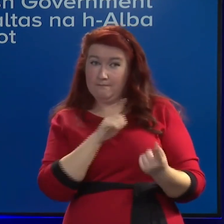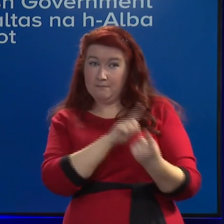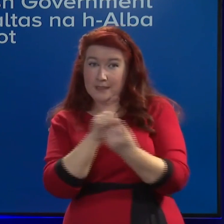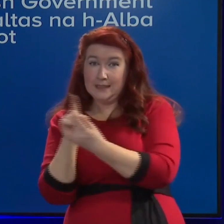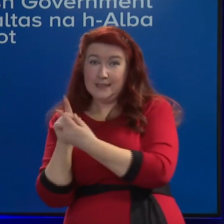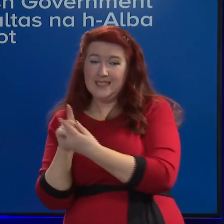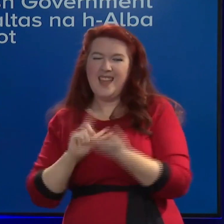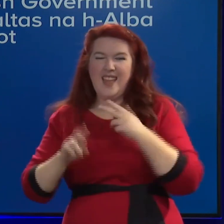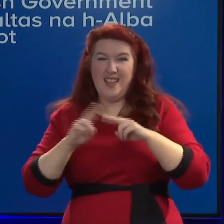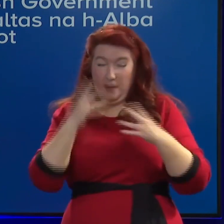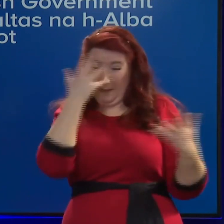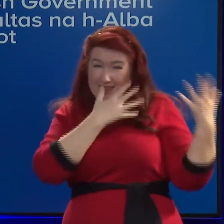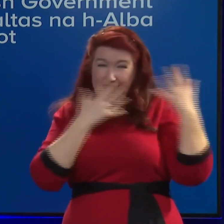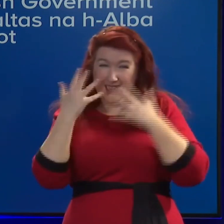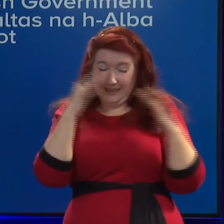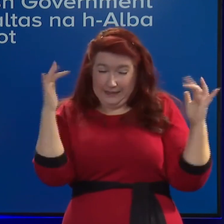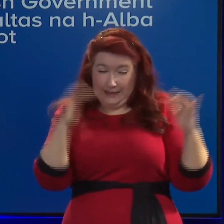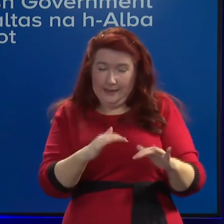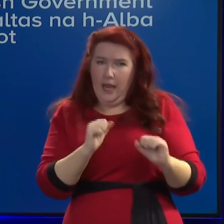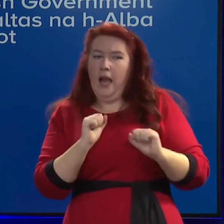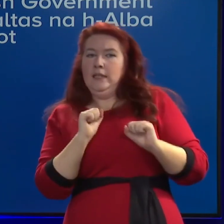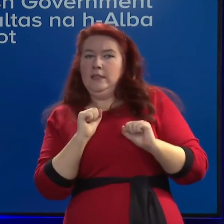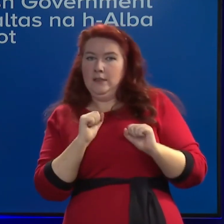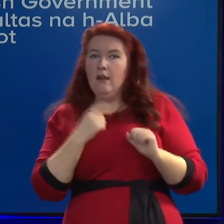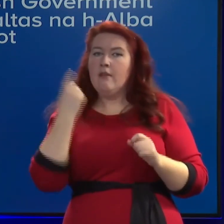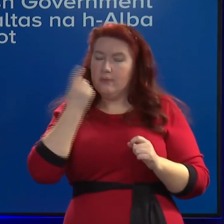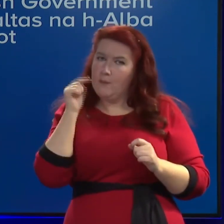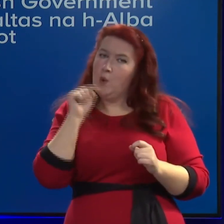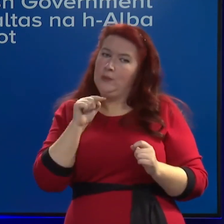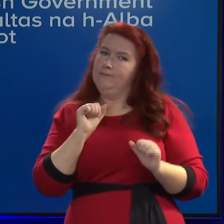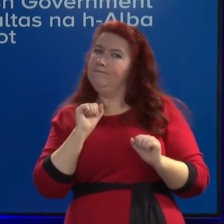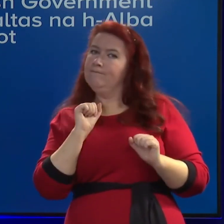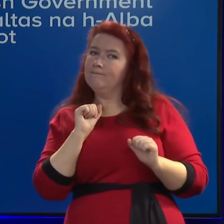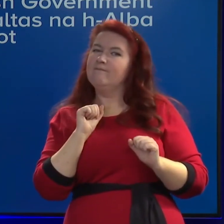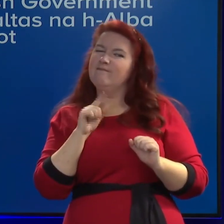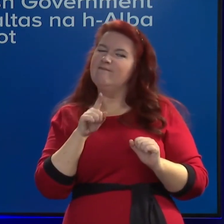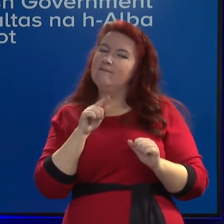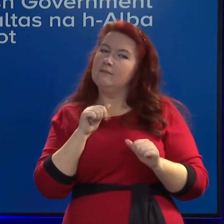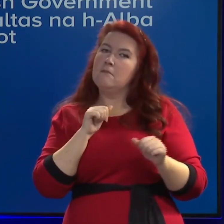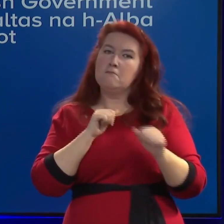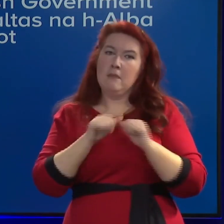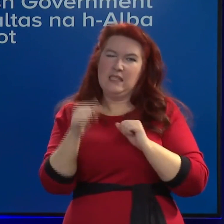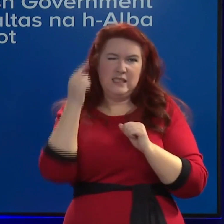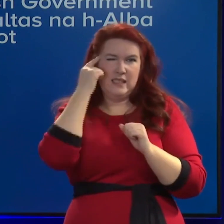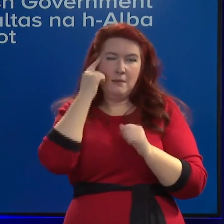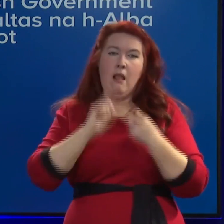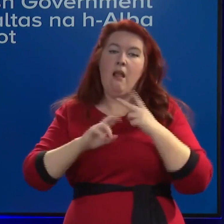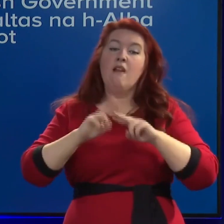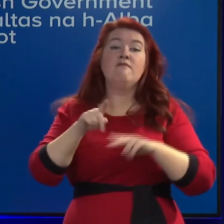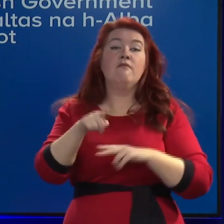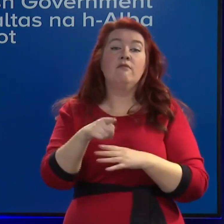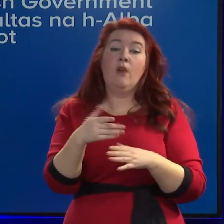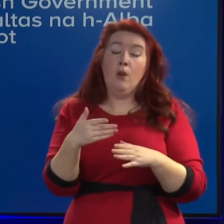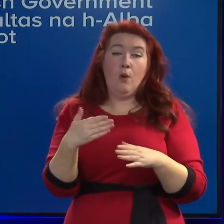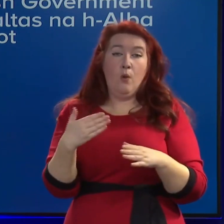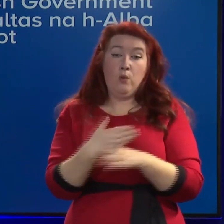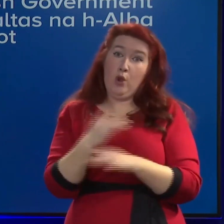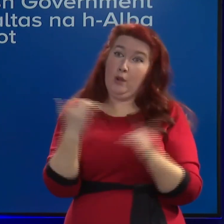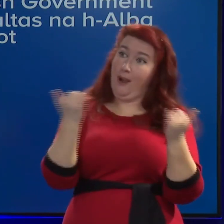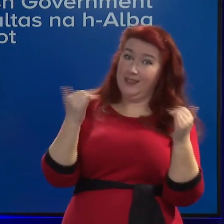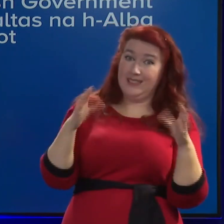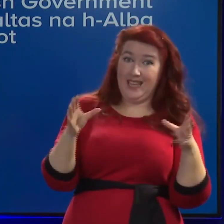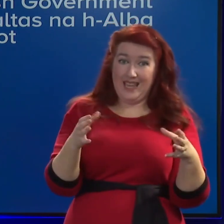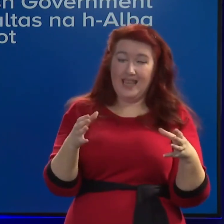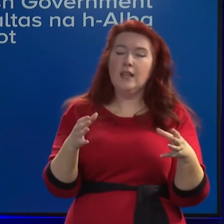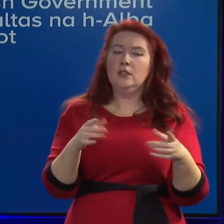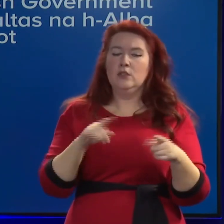in crowded places just now, and that it would be sensible to defer work Christmas parties. Now, I know this has a